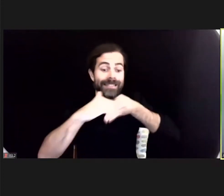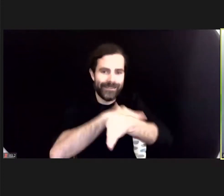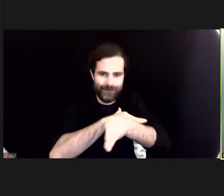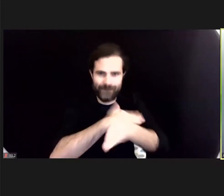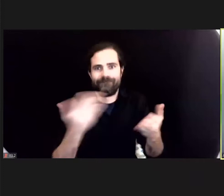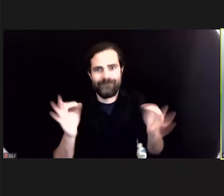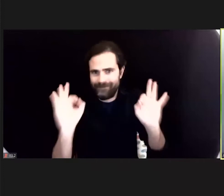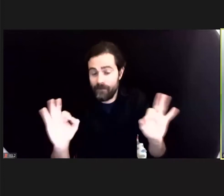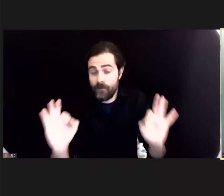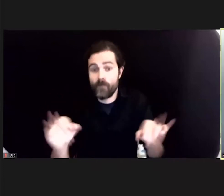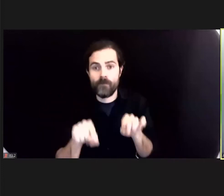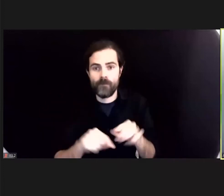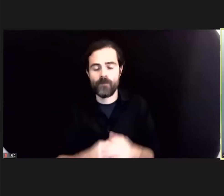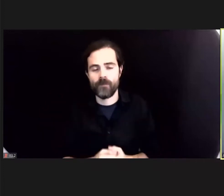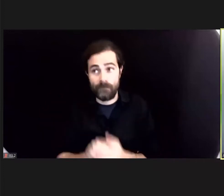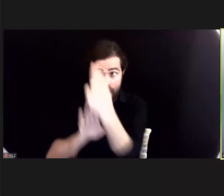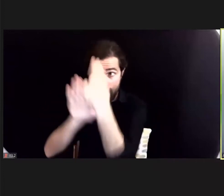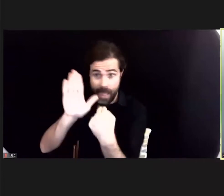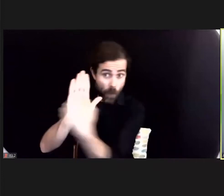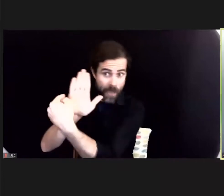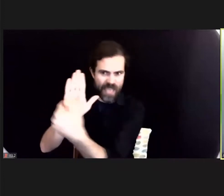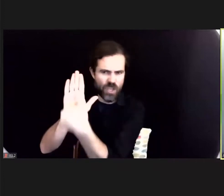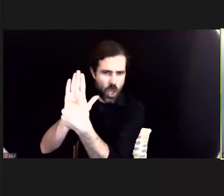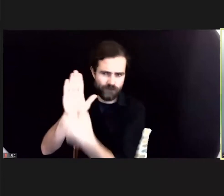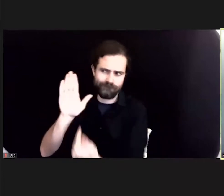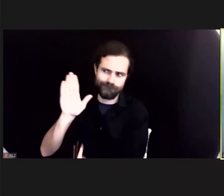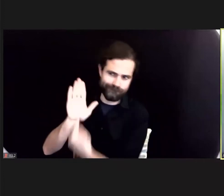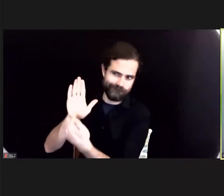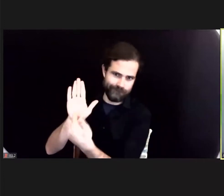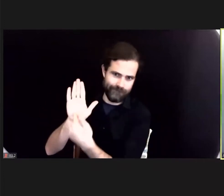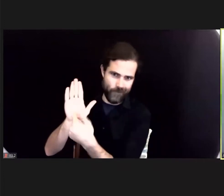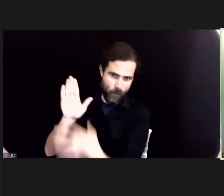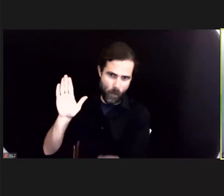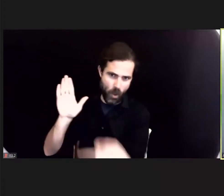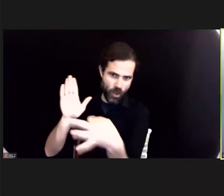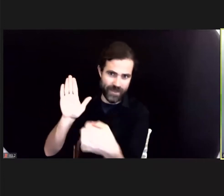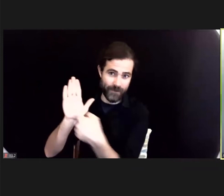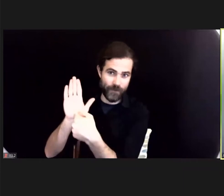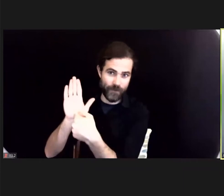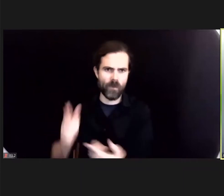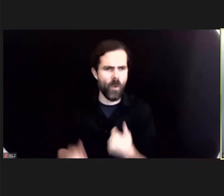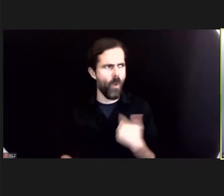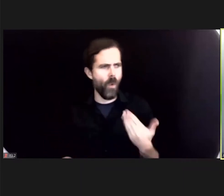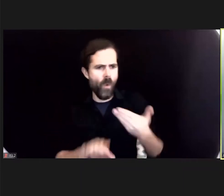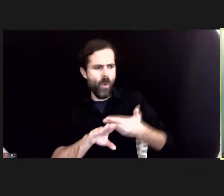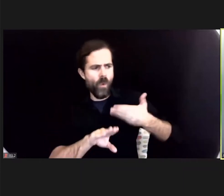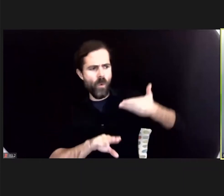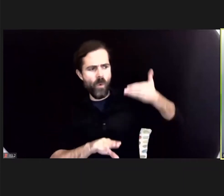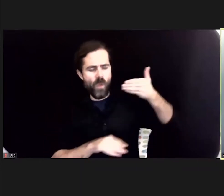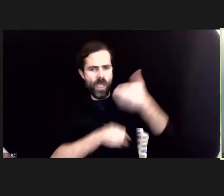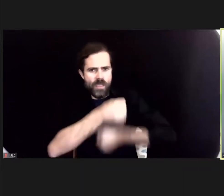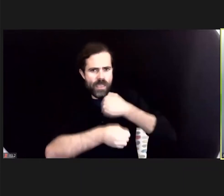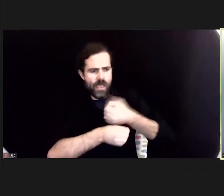the convention. So we've been very, very active in the past years on all the initiatives